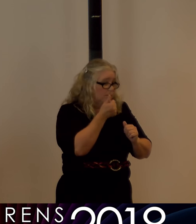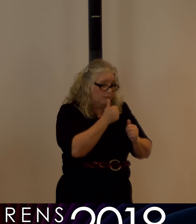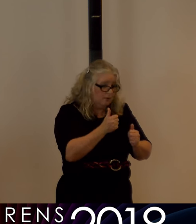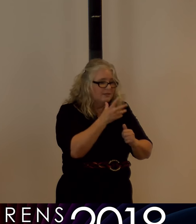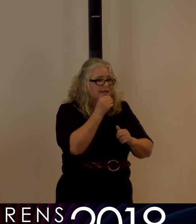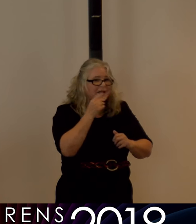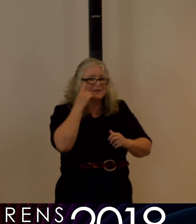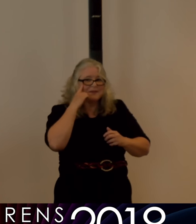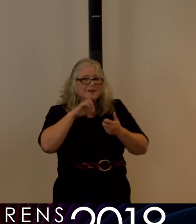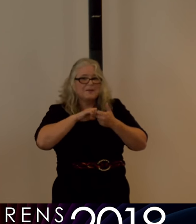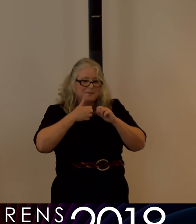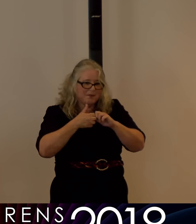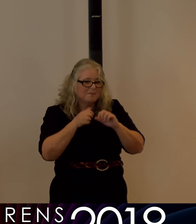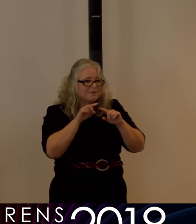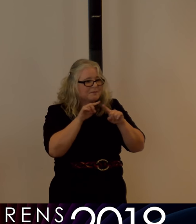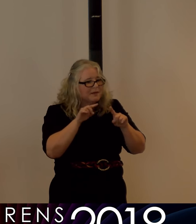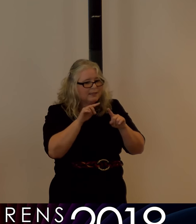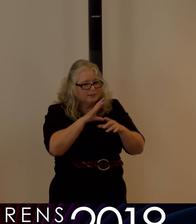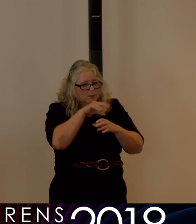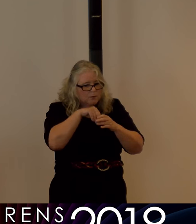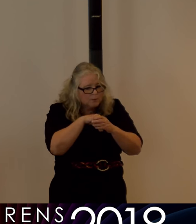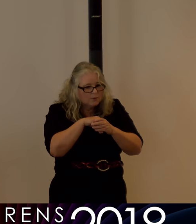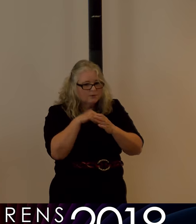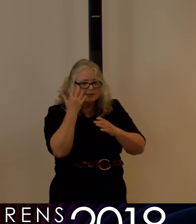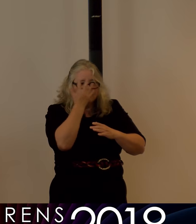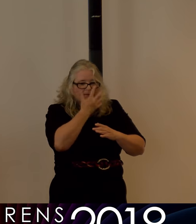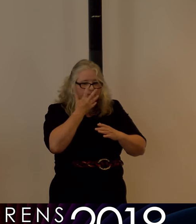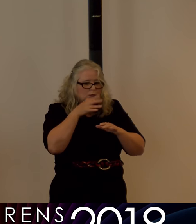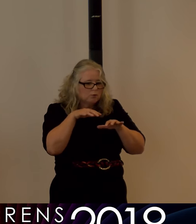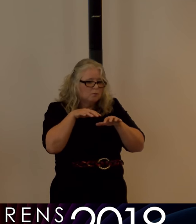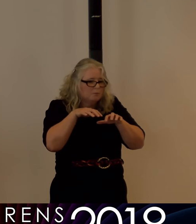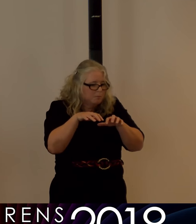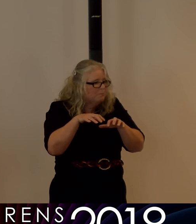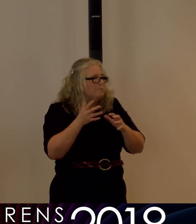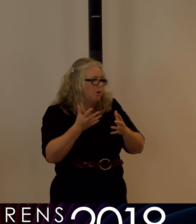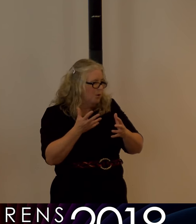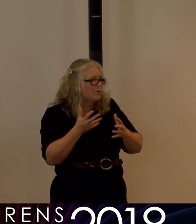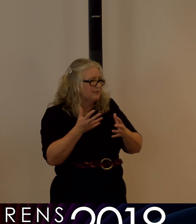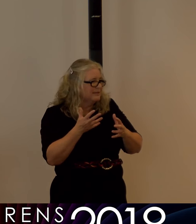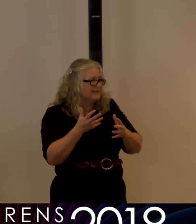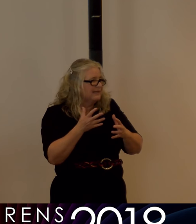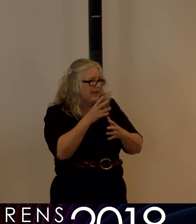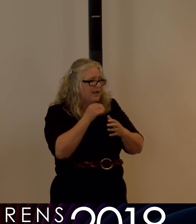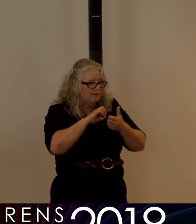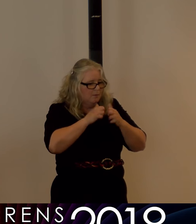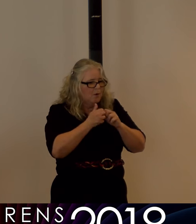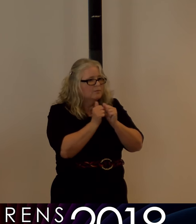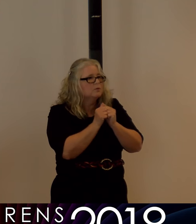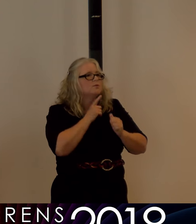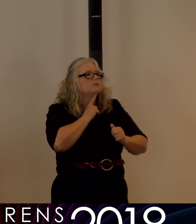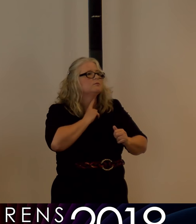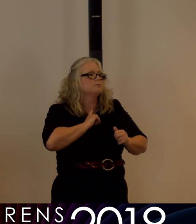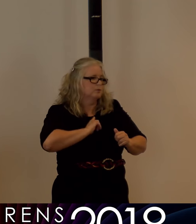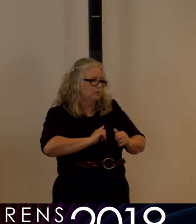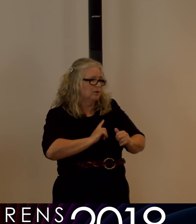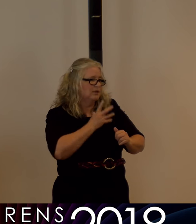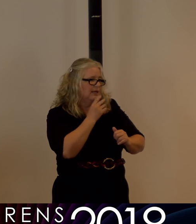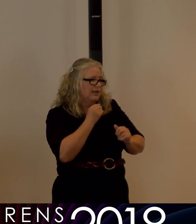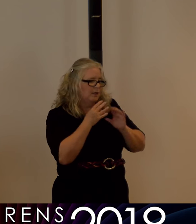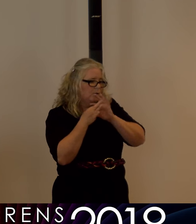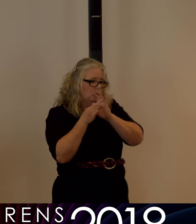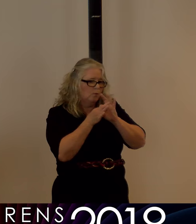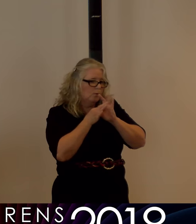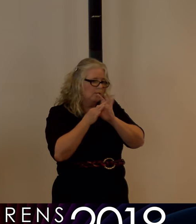includes the facial asymmetry, facial palsy, problems with swallowing and coordination of the